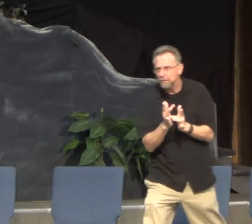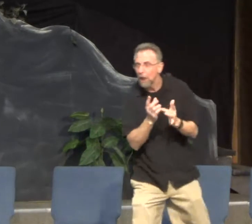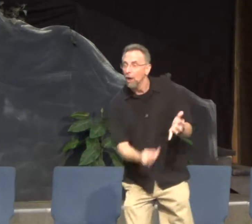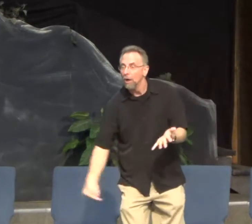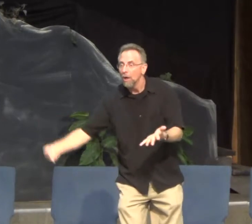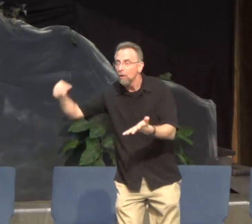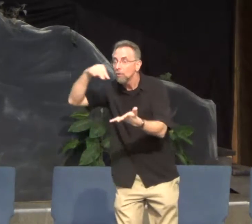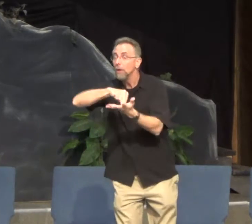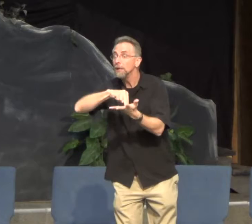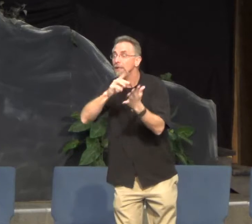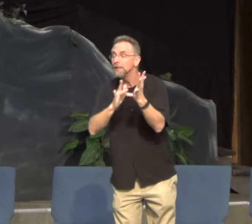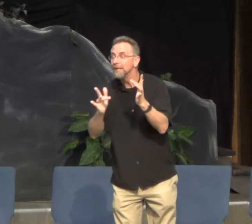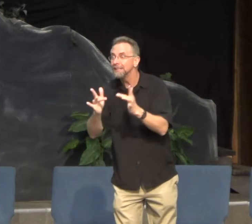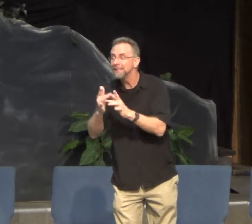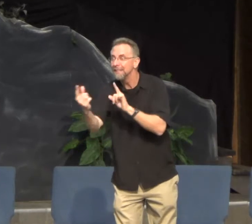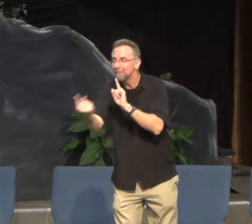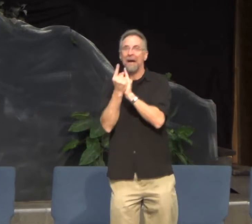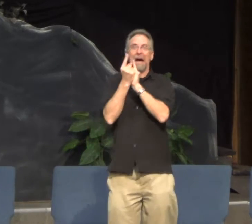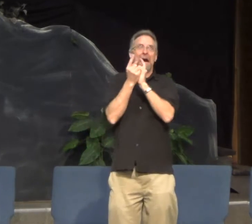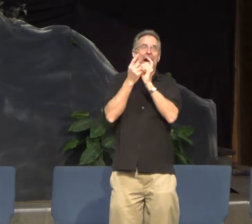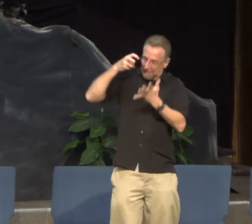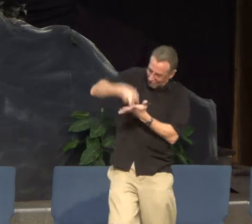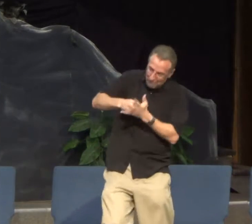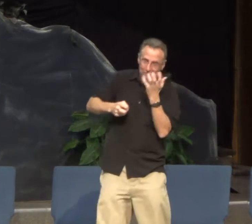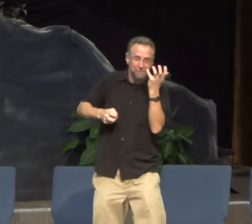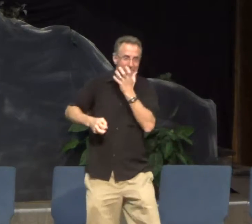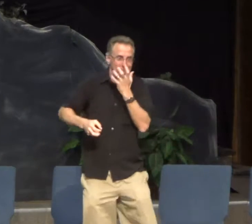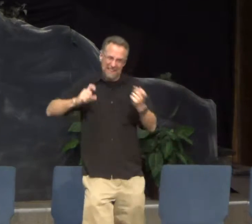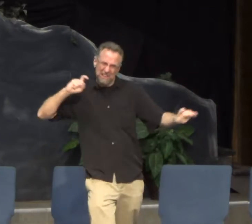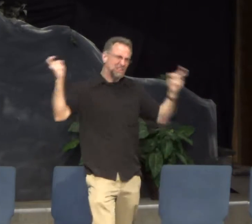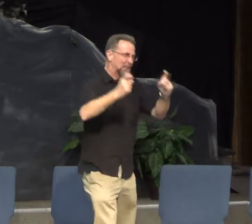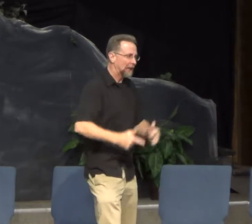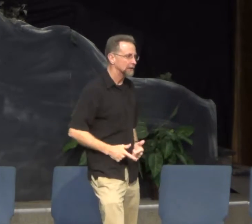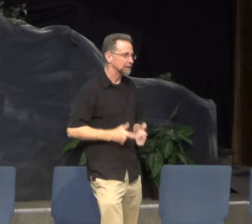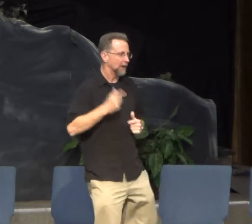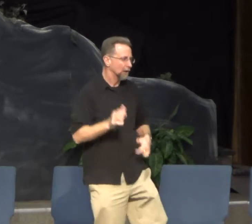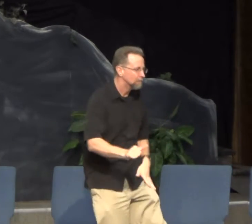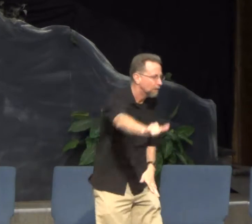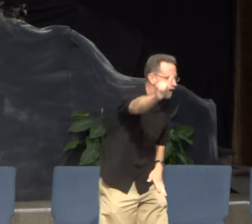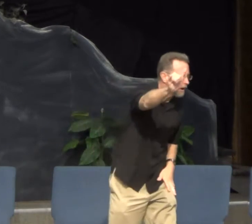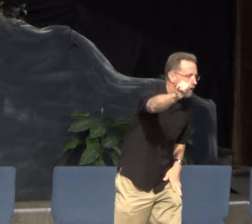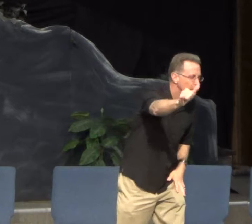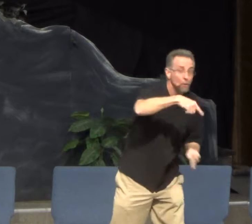what kind of a Jesus. He met a resurrected Jesus. Wow, he was changed